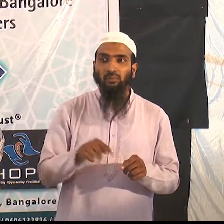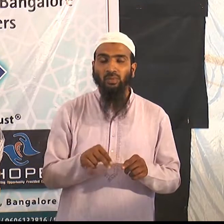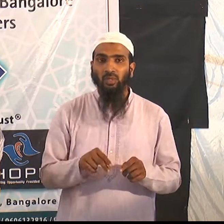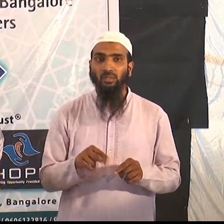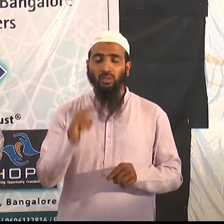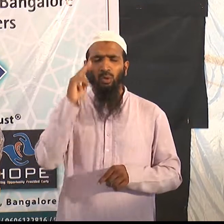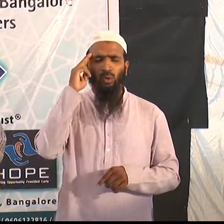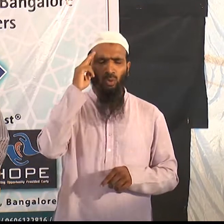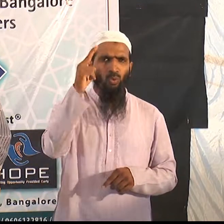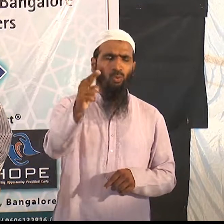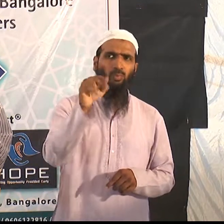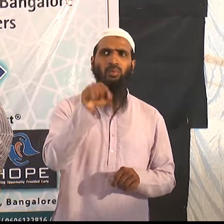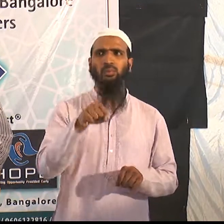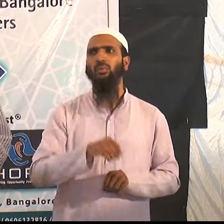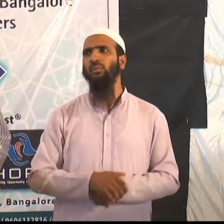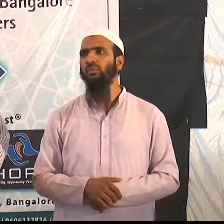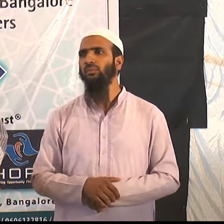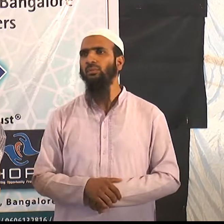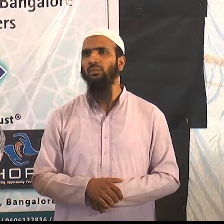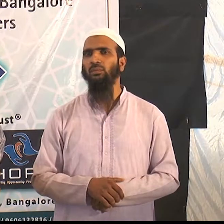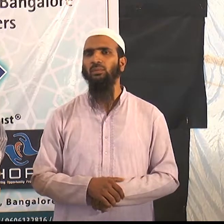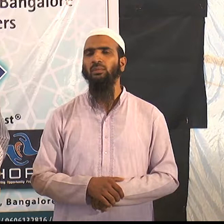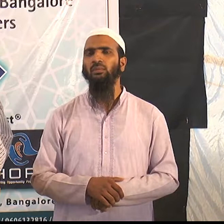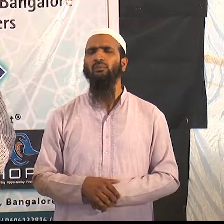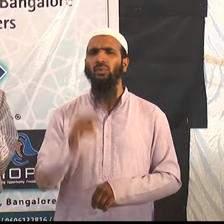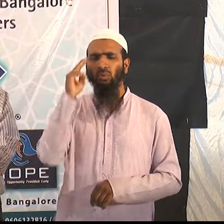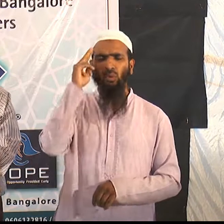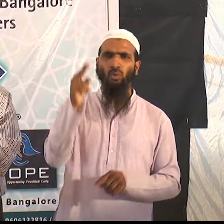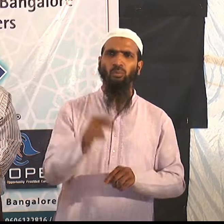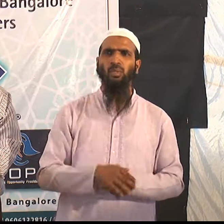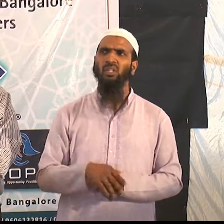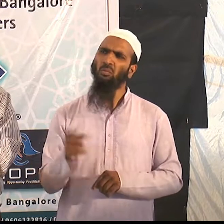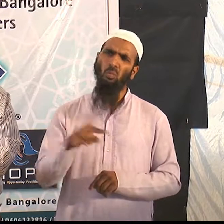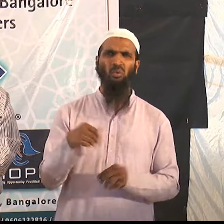That is the silver lining in the otherwise dark cloud.